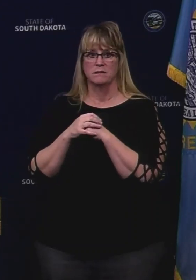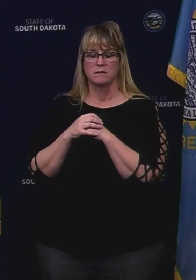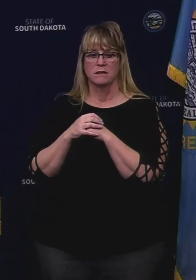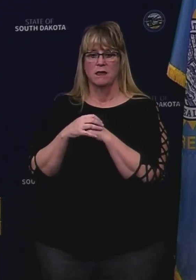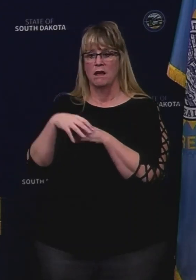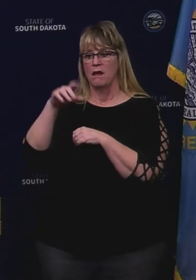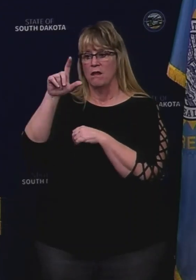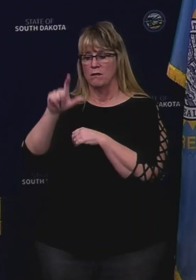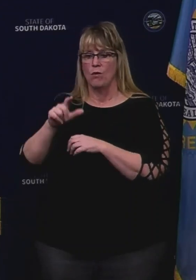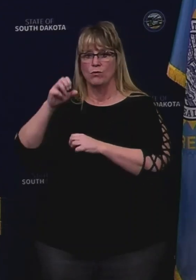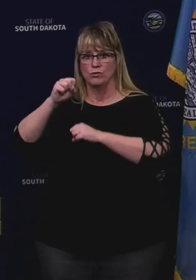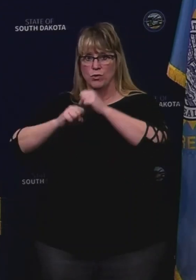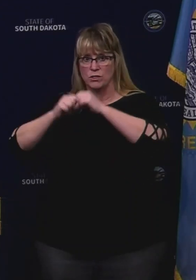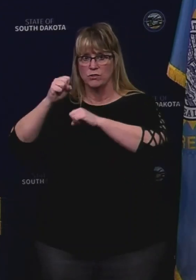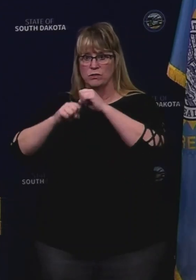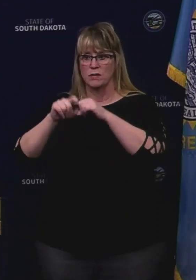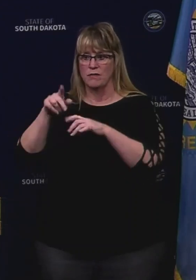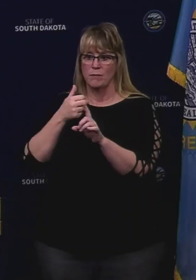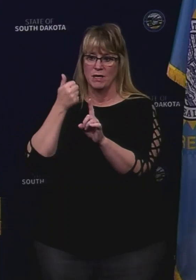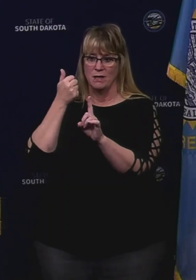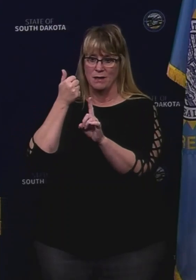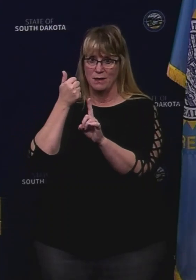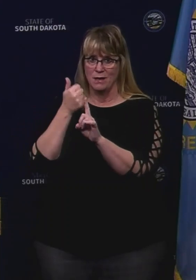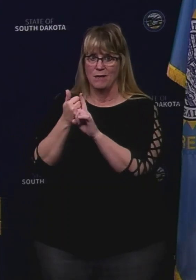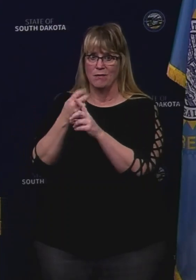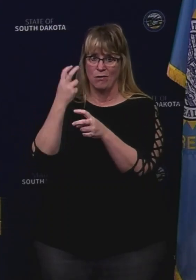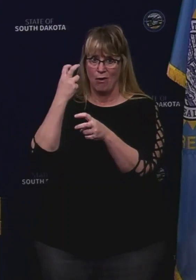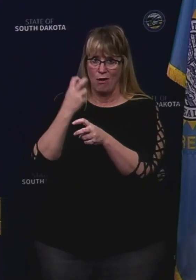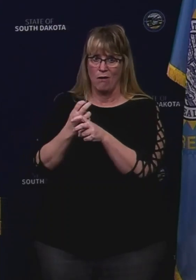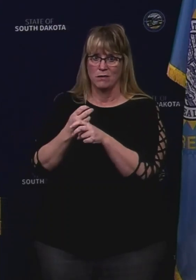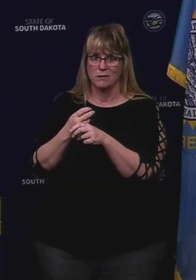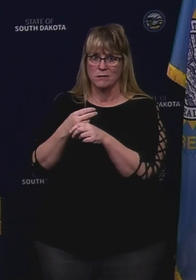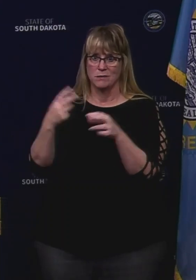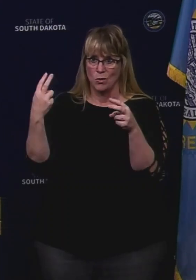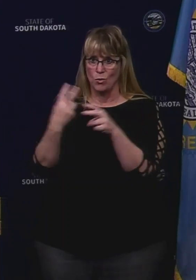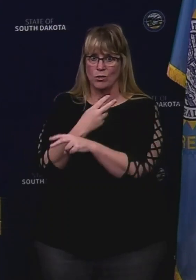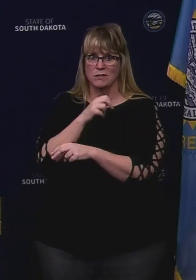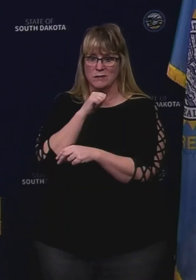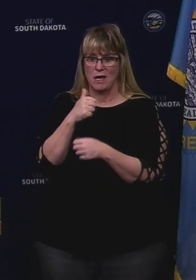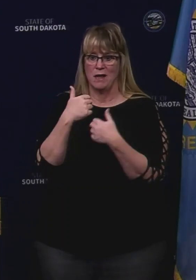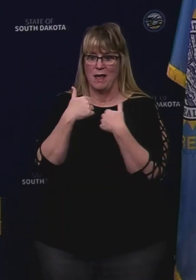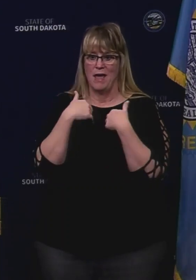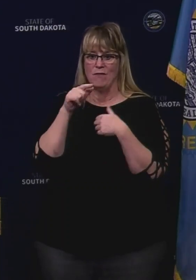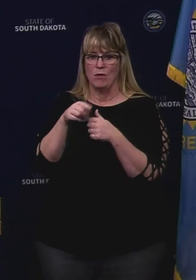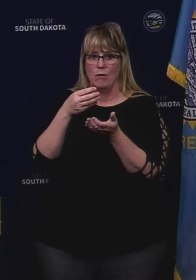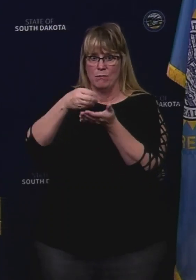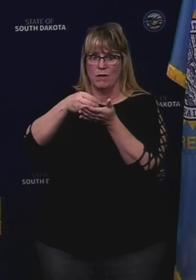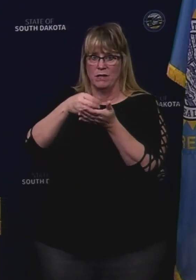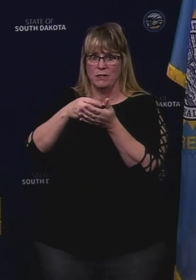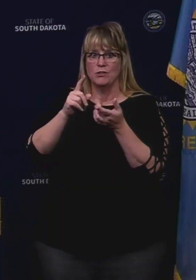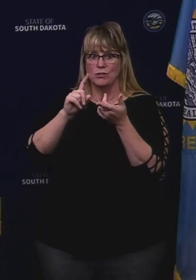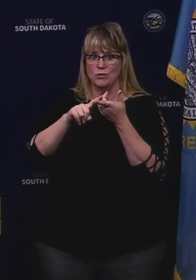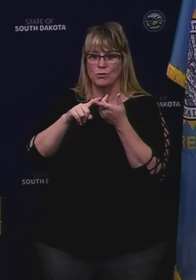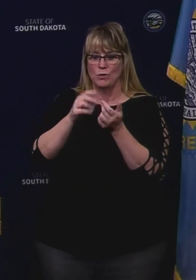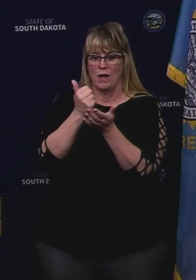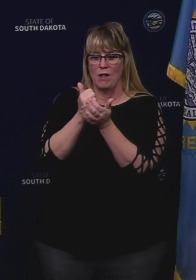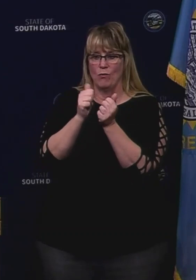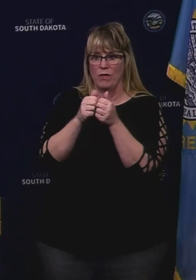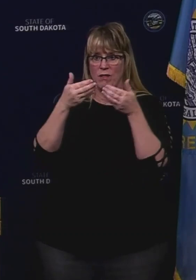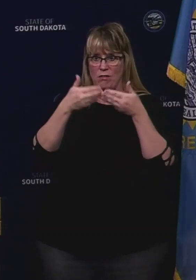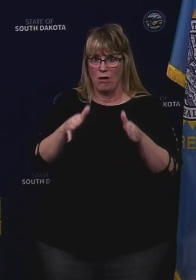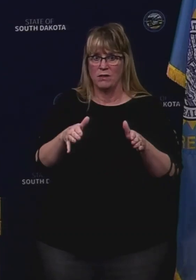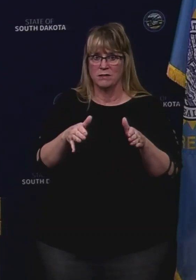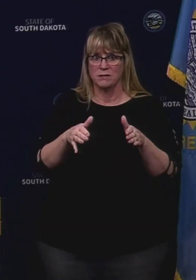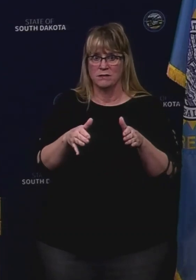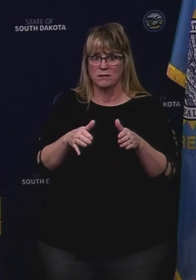regulatory structures are going to be hit the hardest by not being able to access these revenues to account for losses that are coming